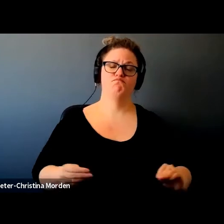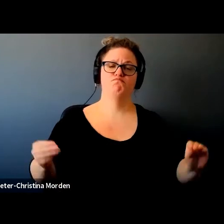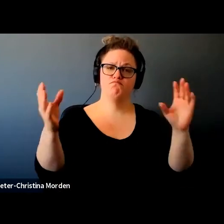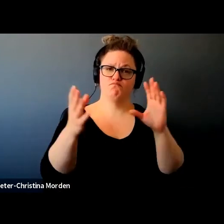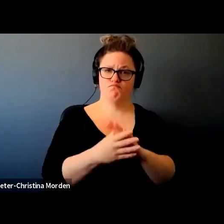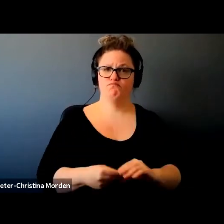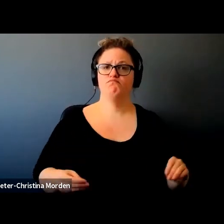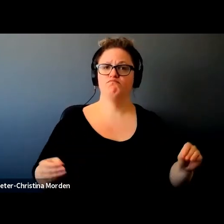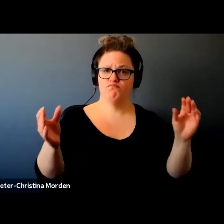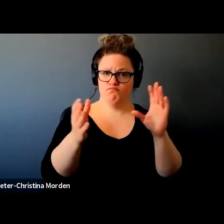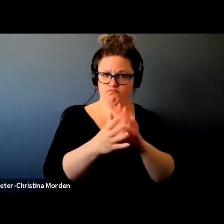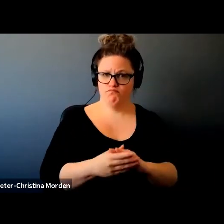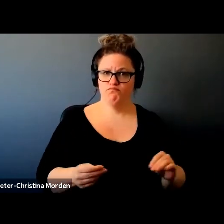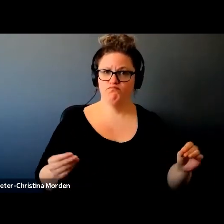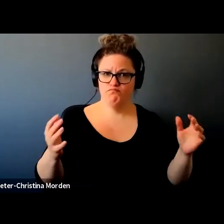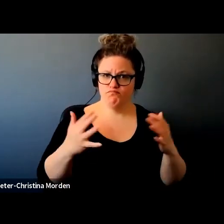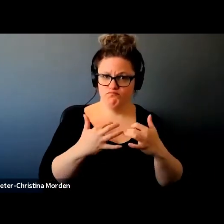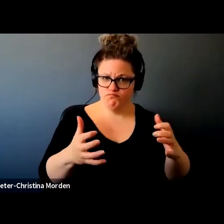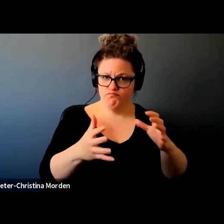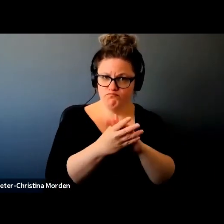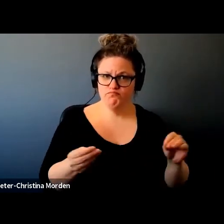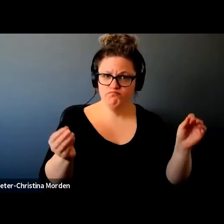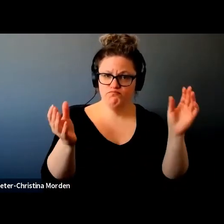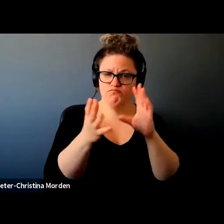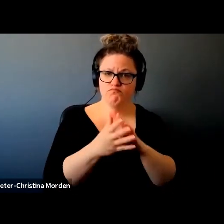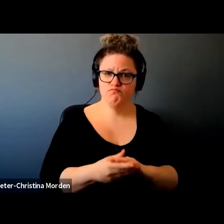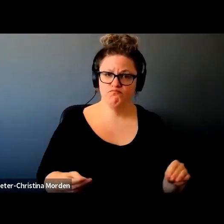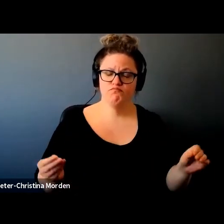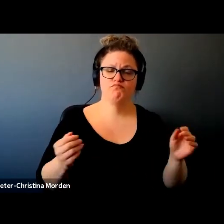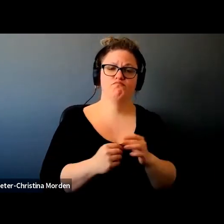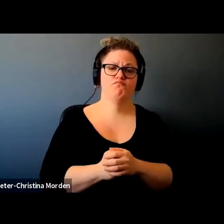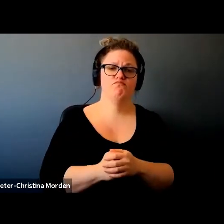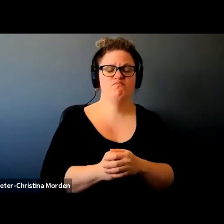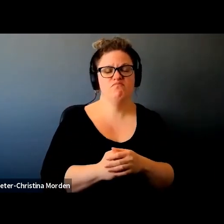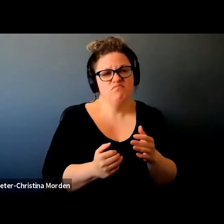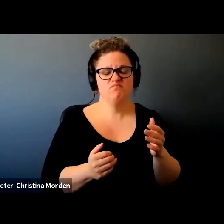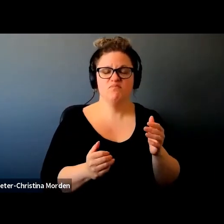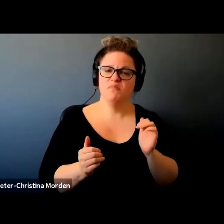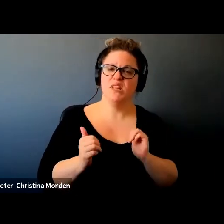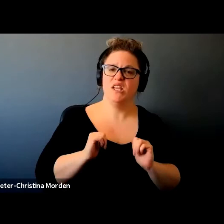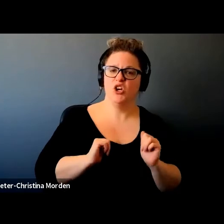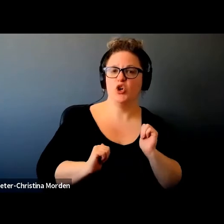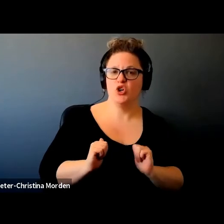a loose description, or some people would say storytelling, some people would say theater. So